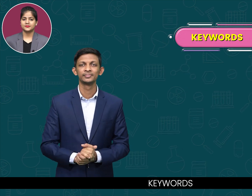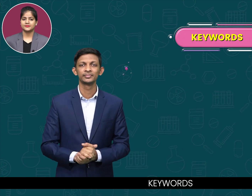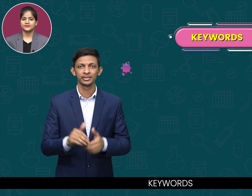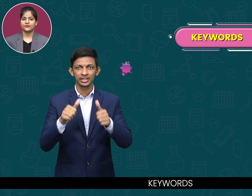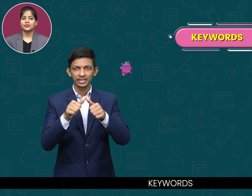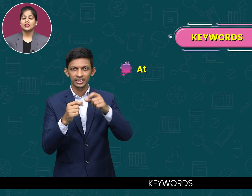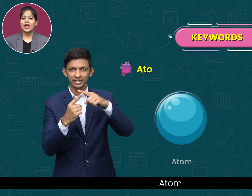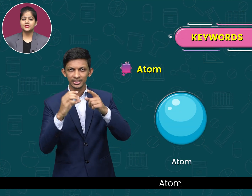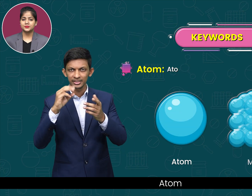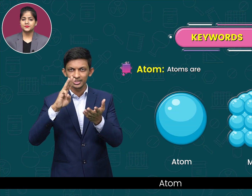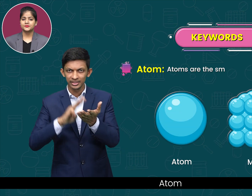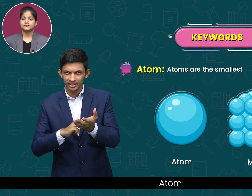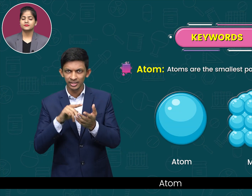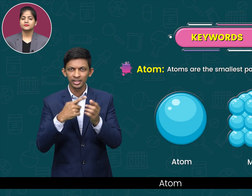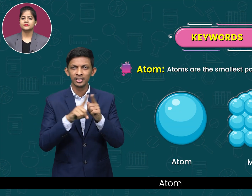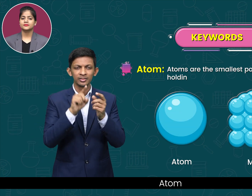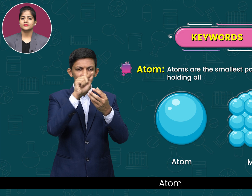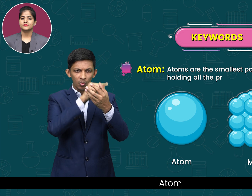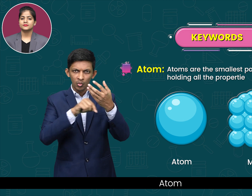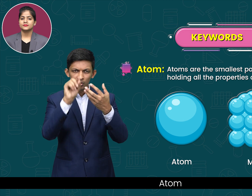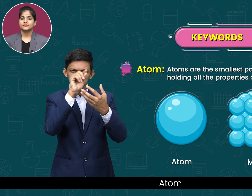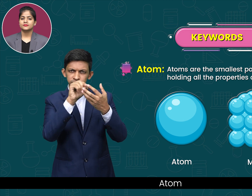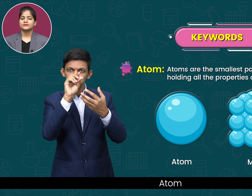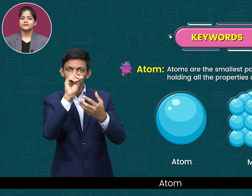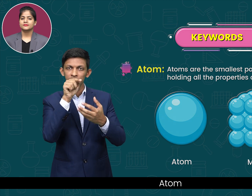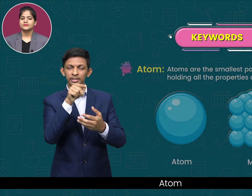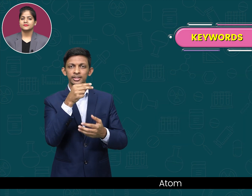keywords, atom,